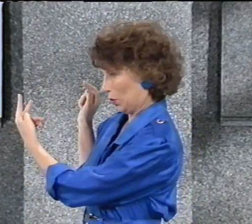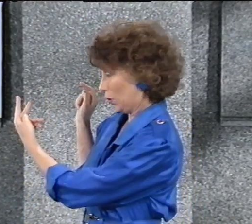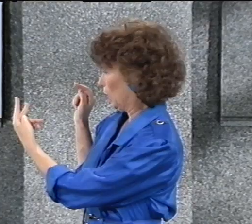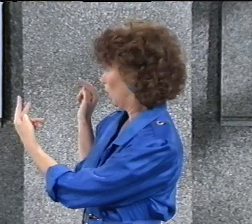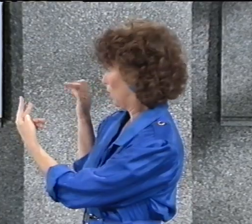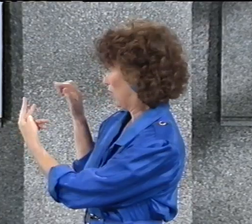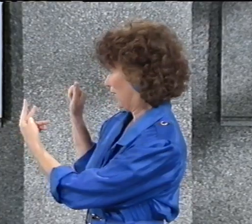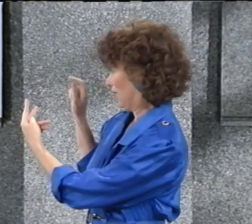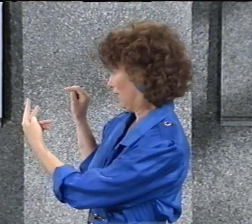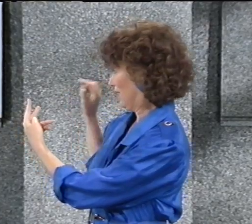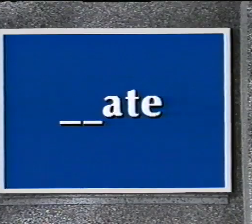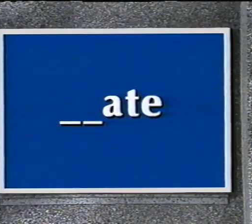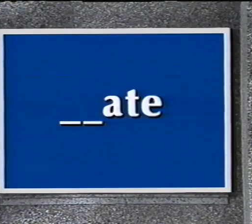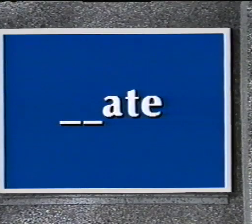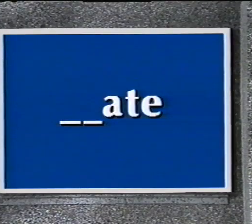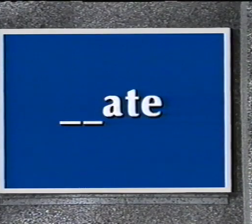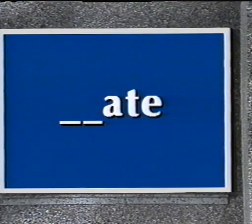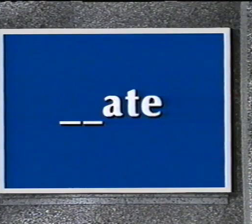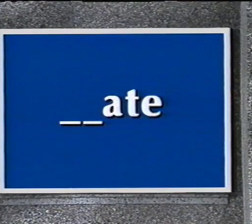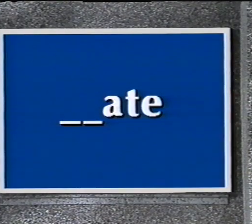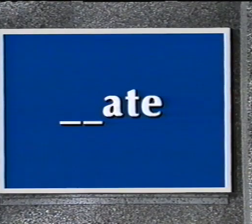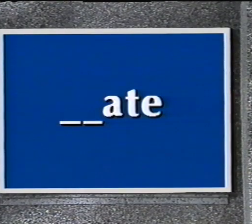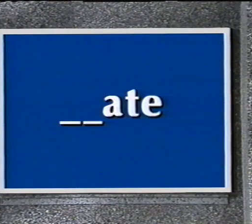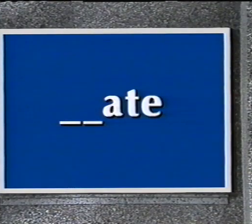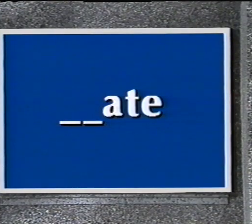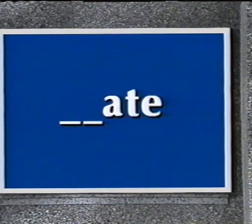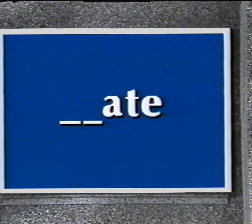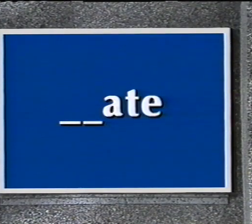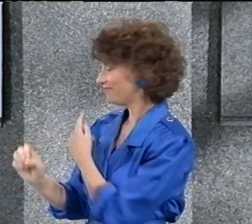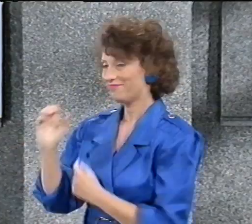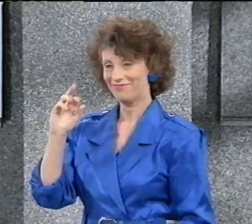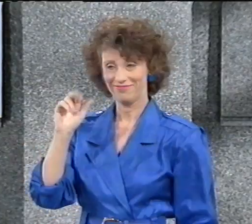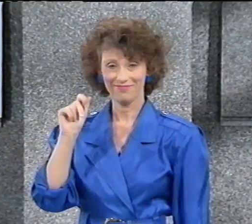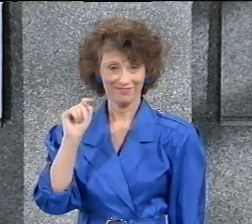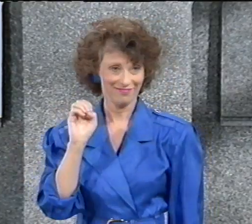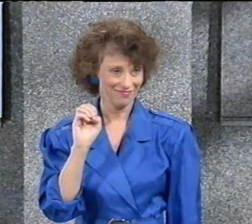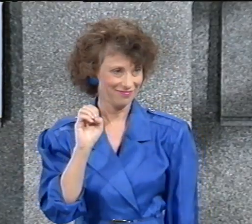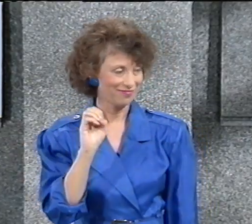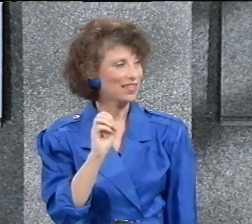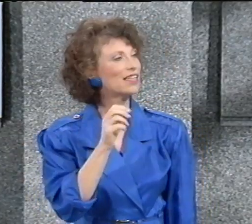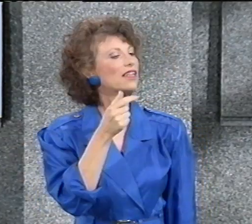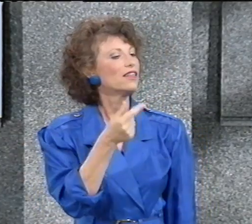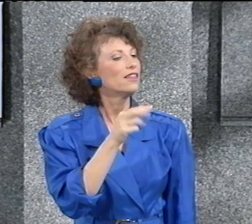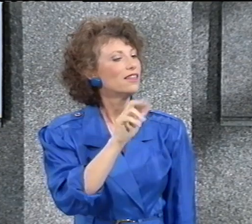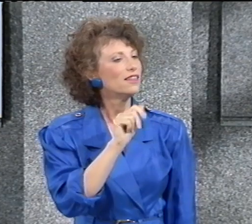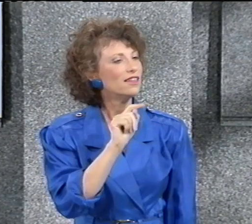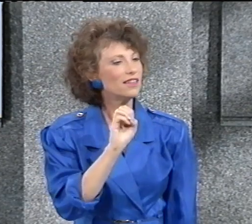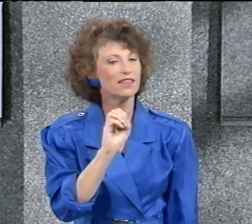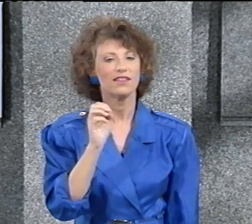Now we're going to put two letters in front and keep the E.